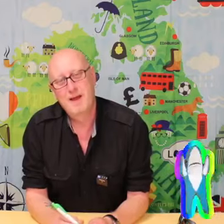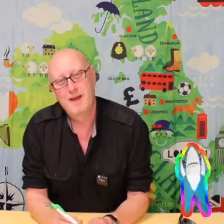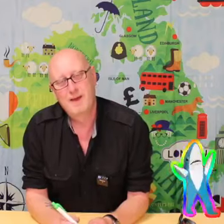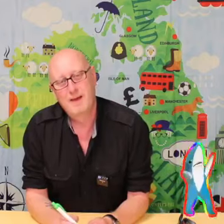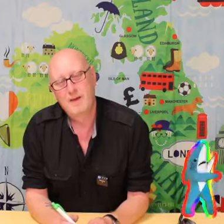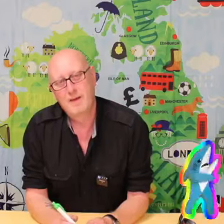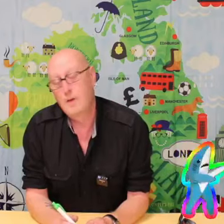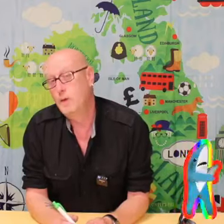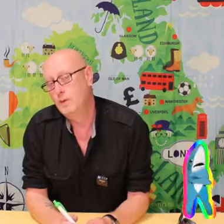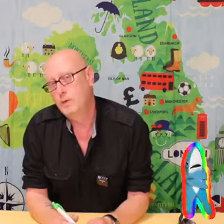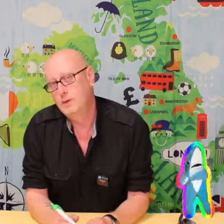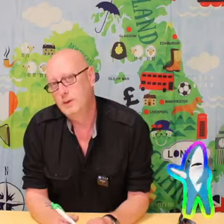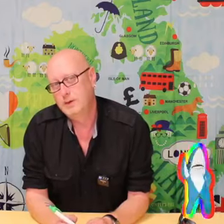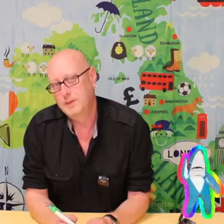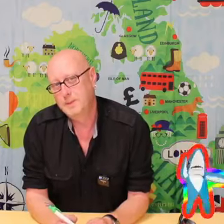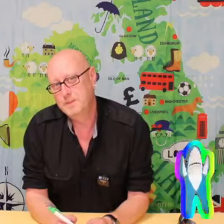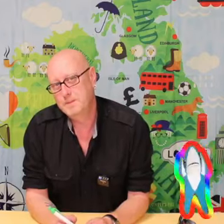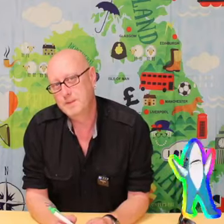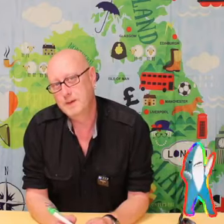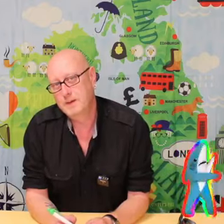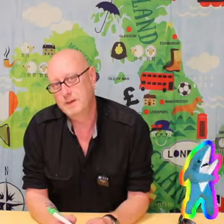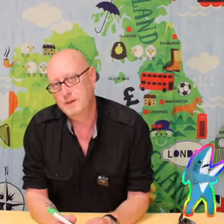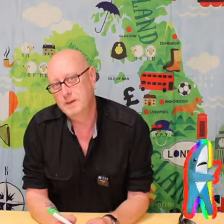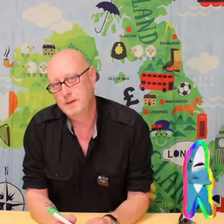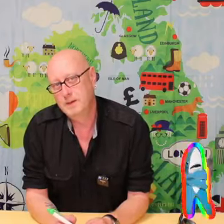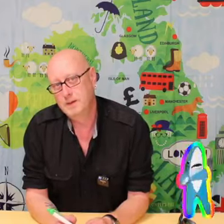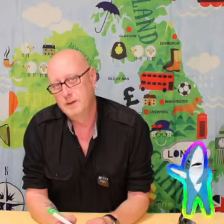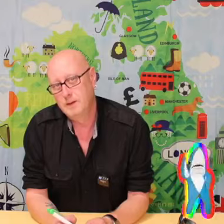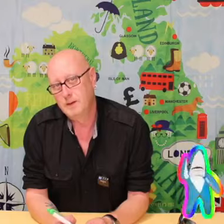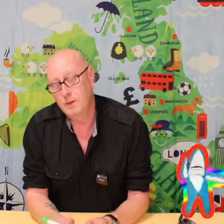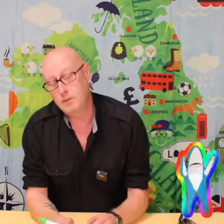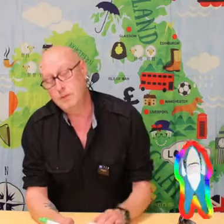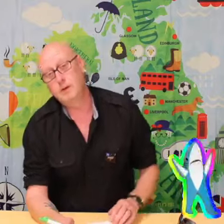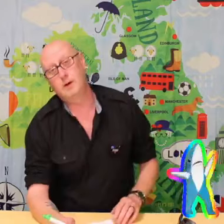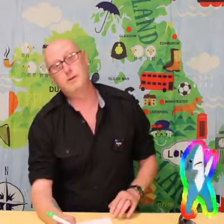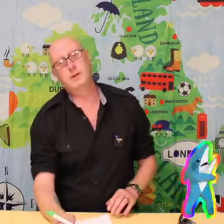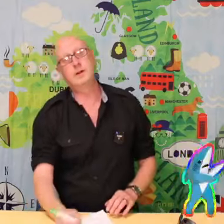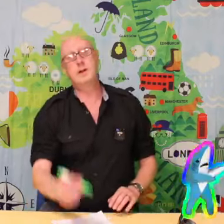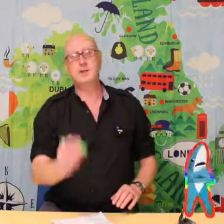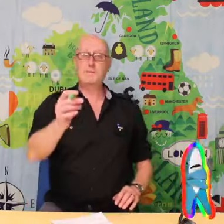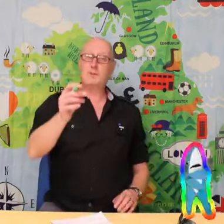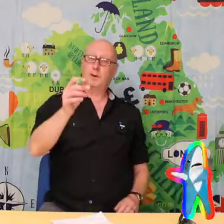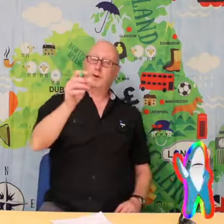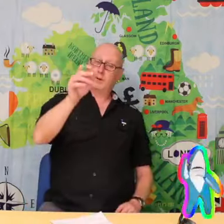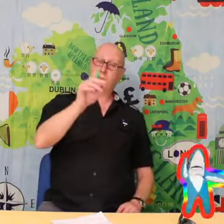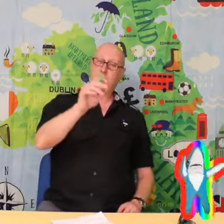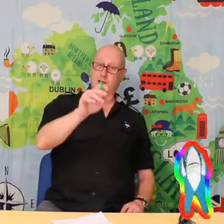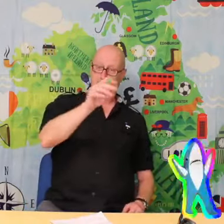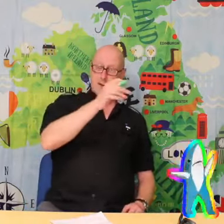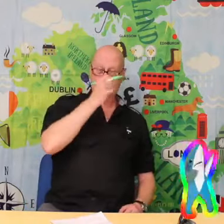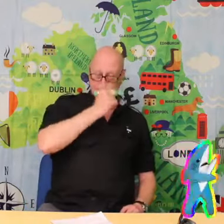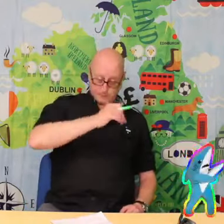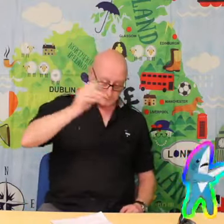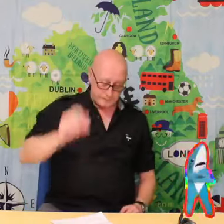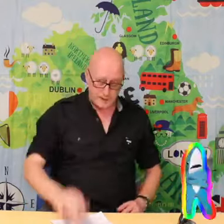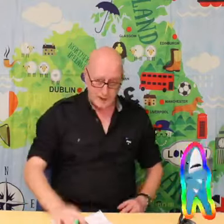with chili Philadelphia and tomatoes. Simple, understated, but nice. Mm. I just